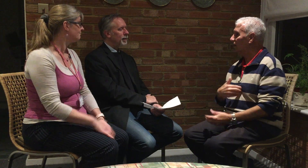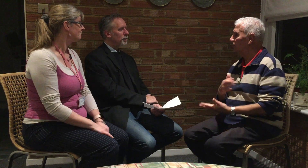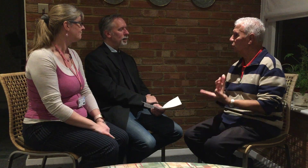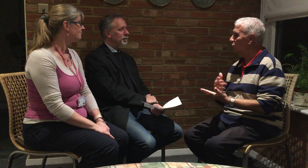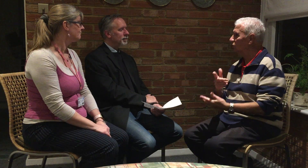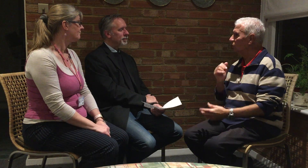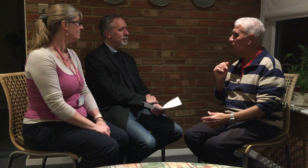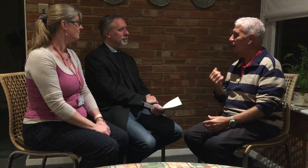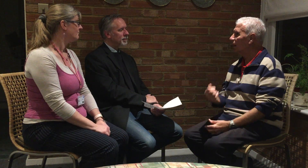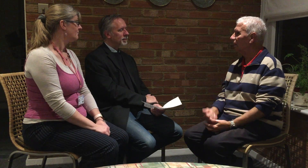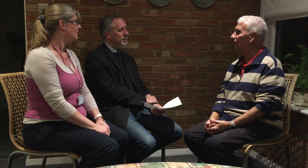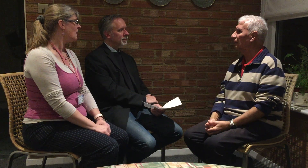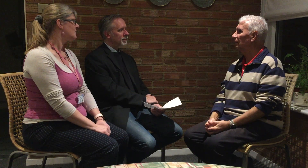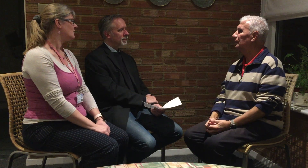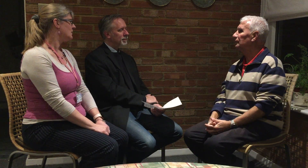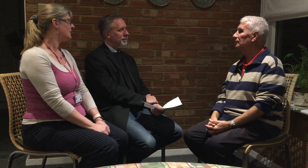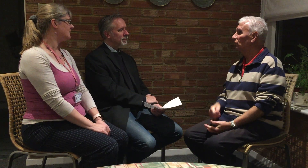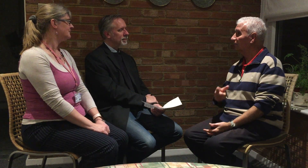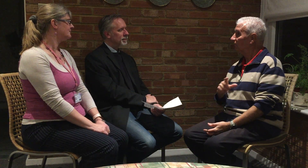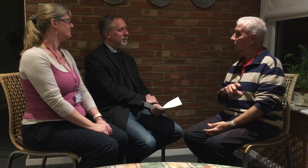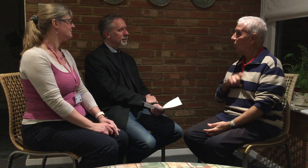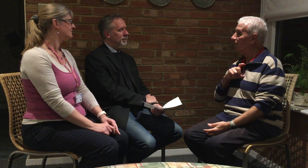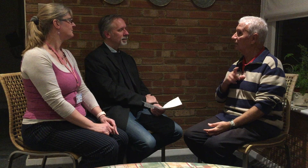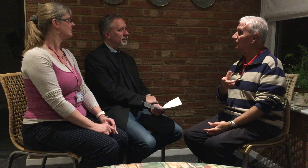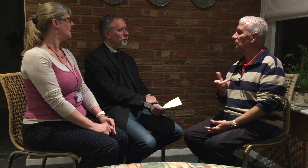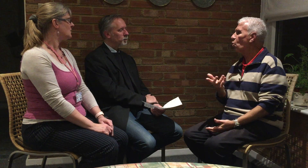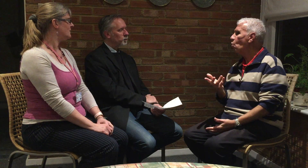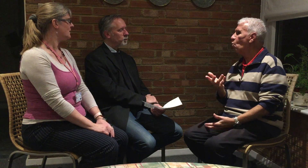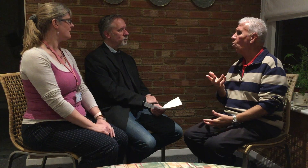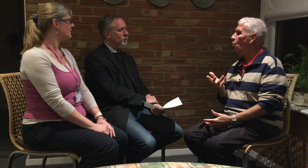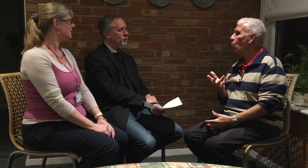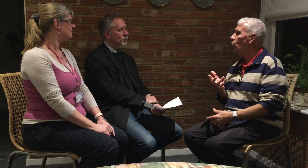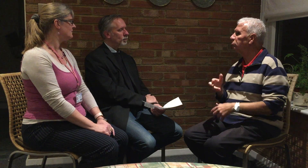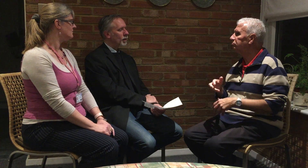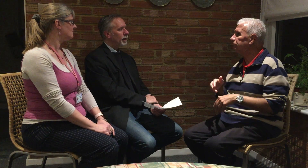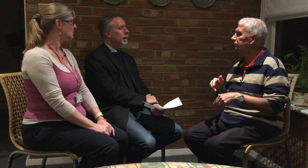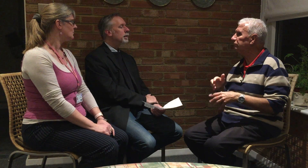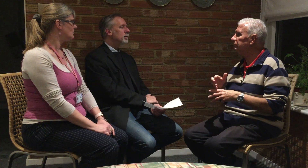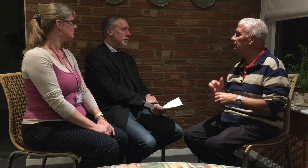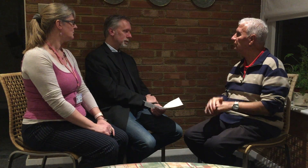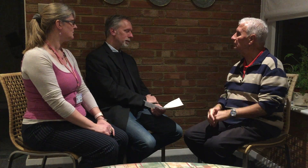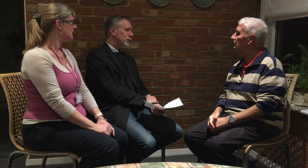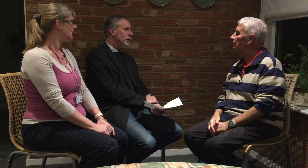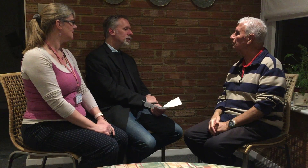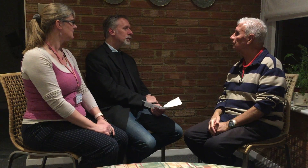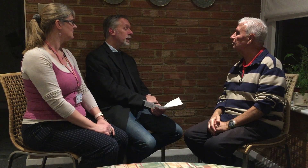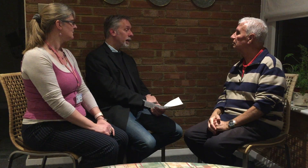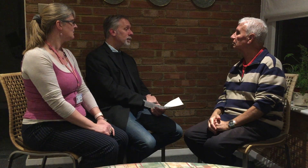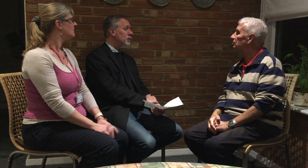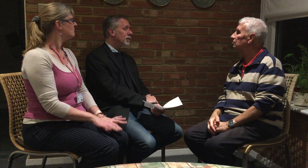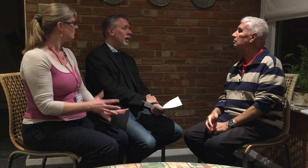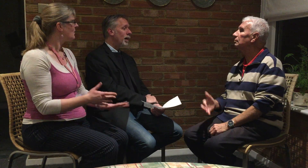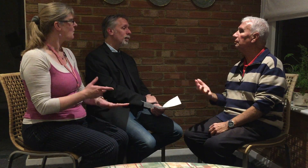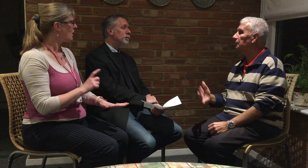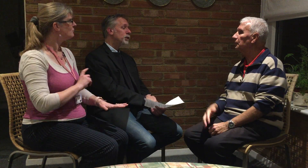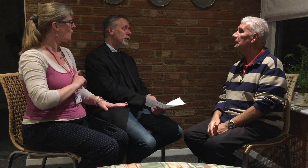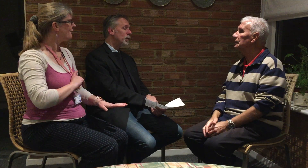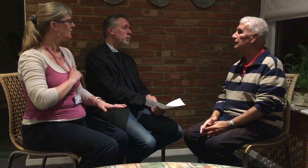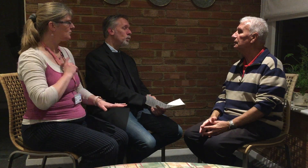it. No, I'm sure she will. Is she very confident, or not really? She is. She's only been with